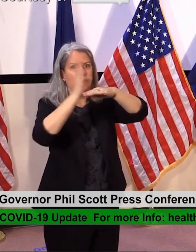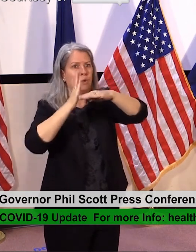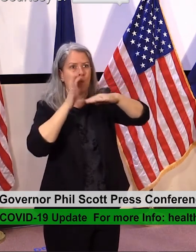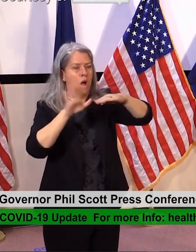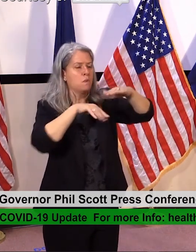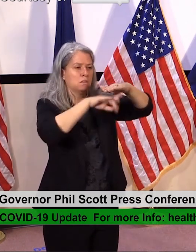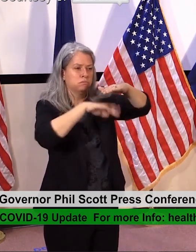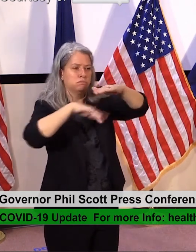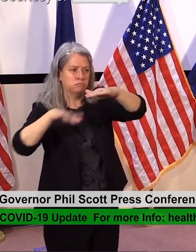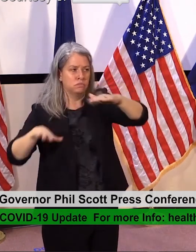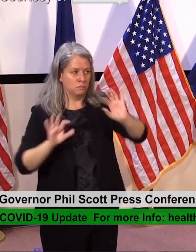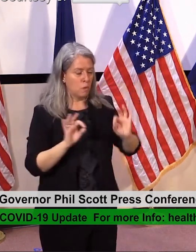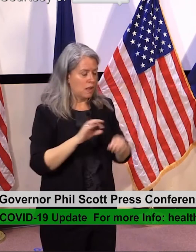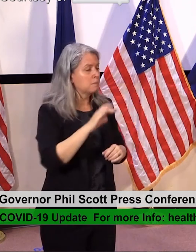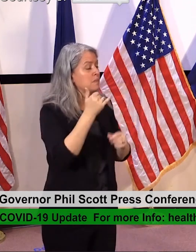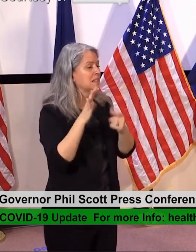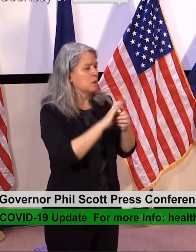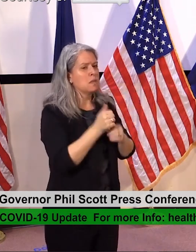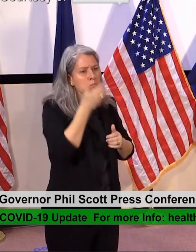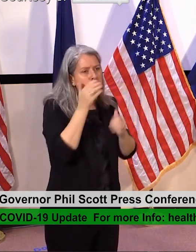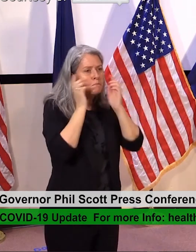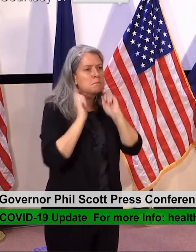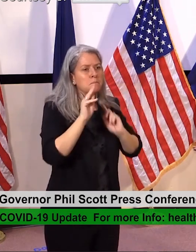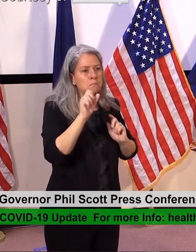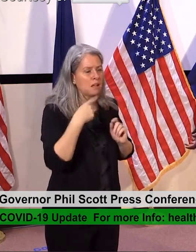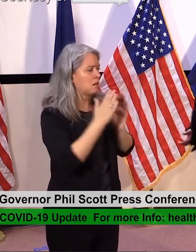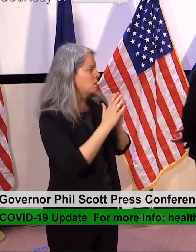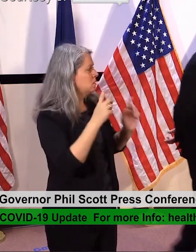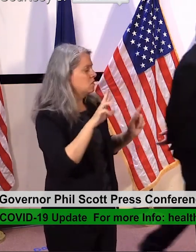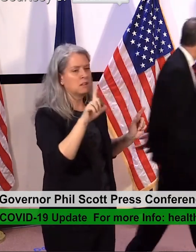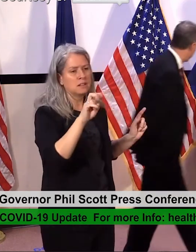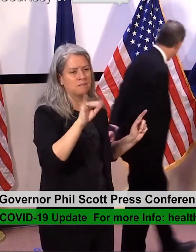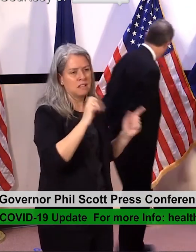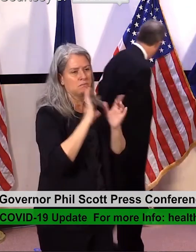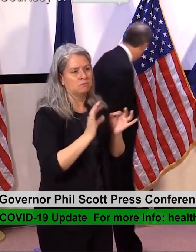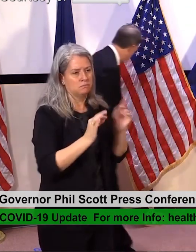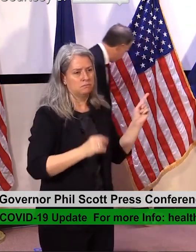So the first part with the masks, I'm going to let Dr. Levine stress that again.